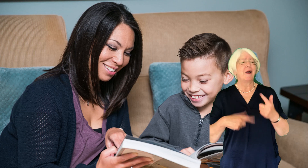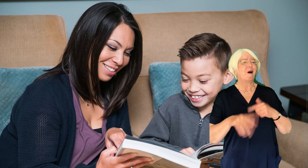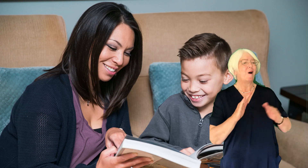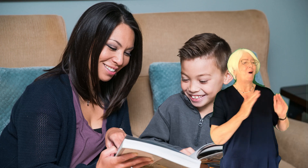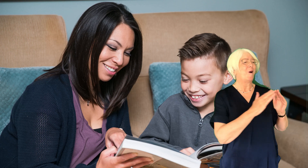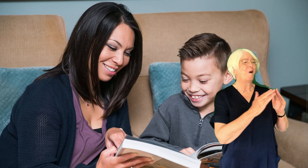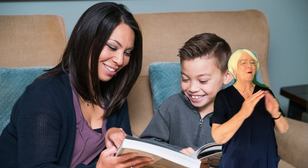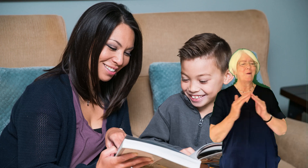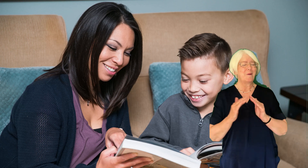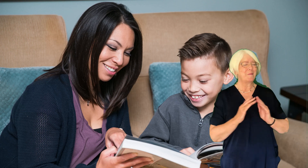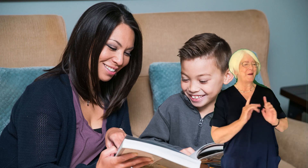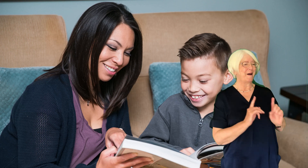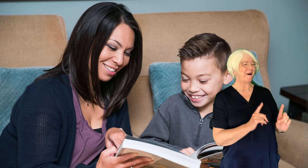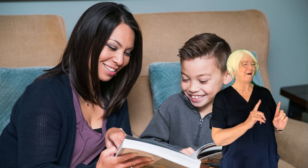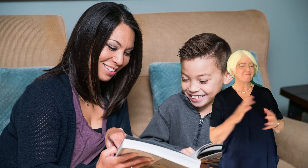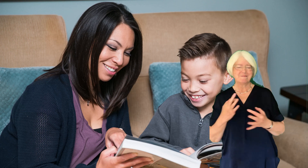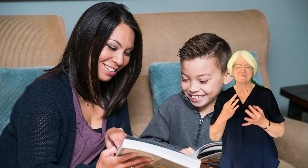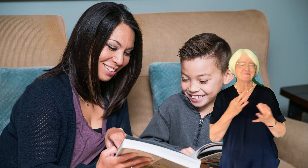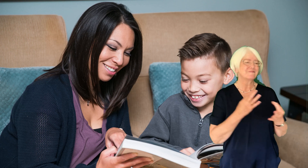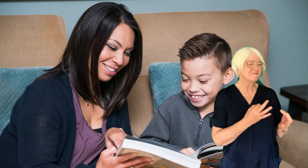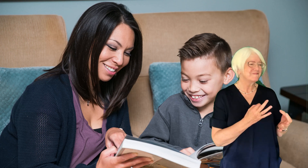may homes become the